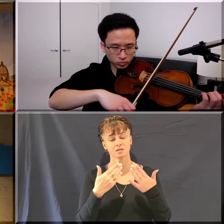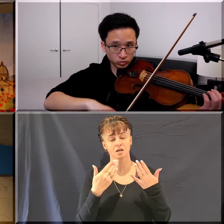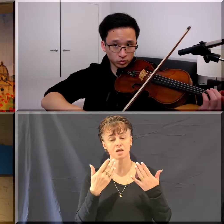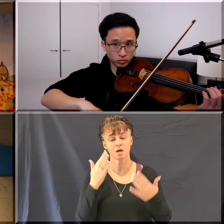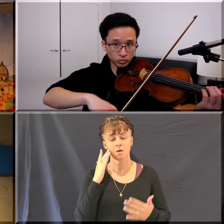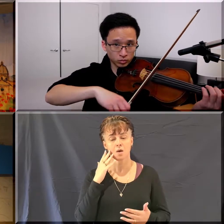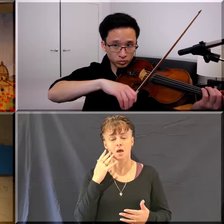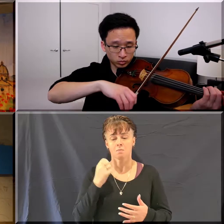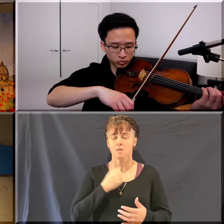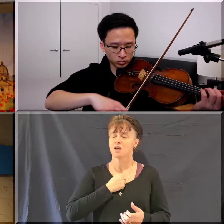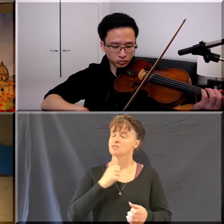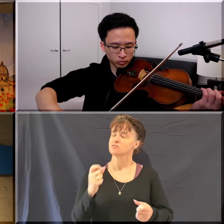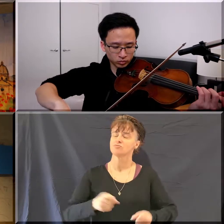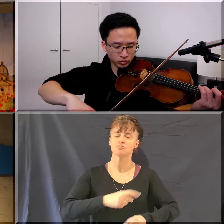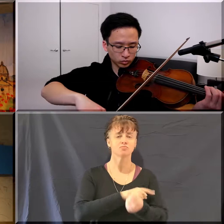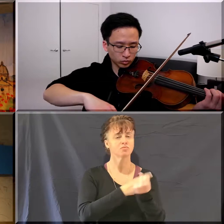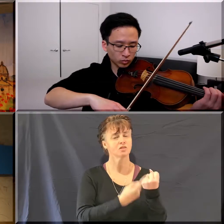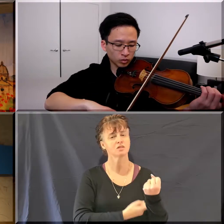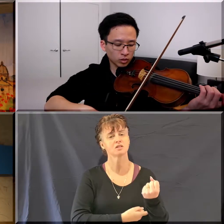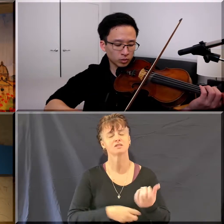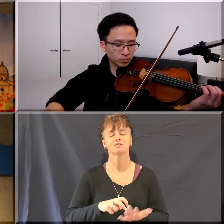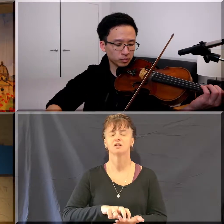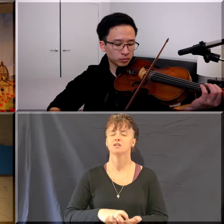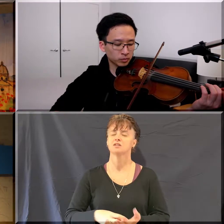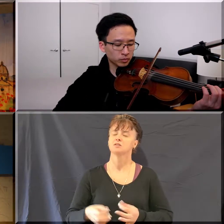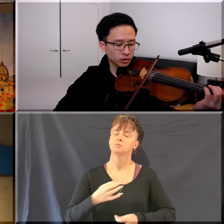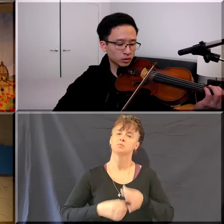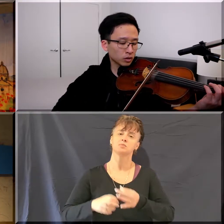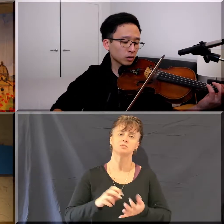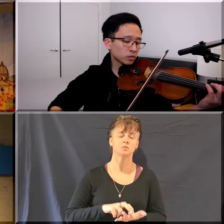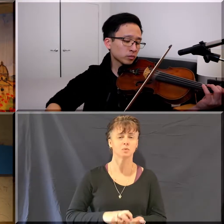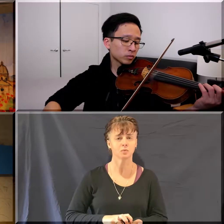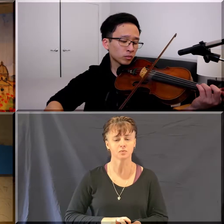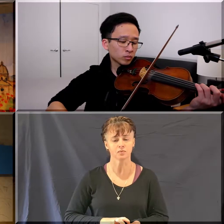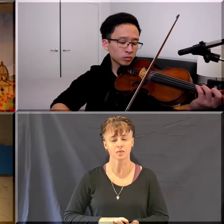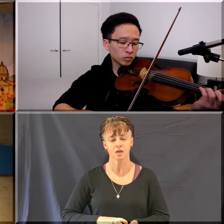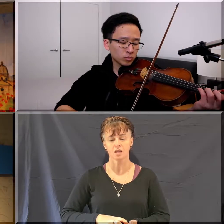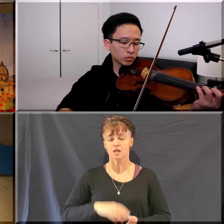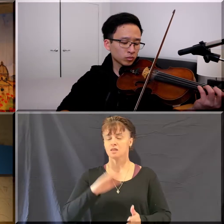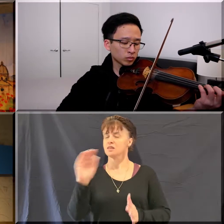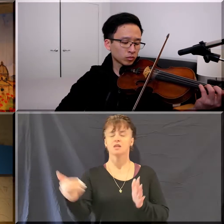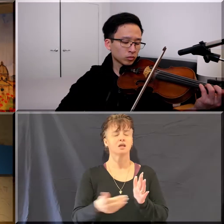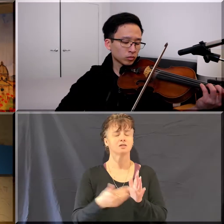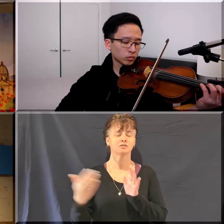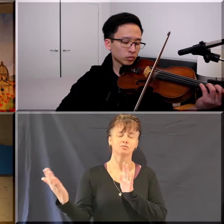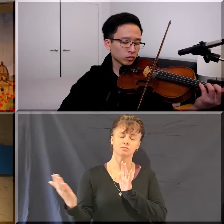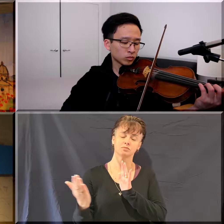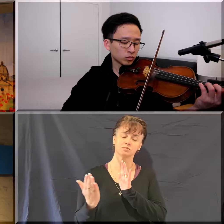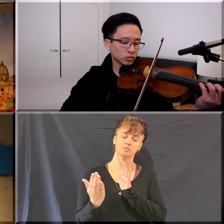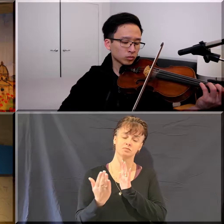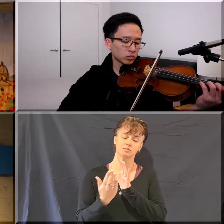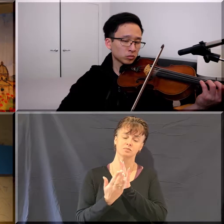on that day when my strength is failing. The end draws